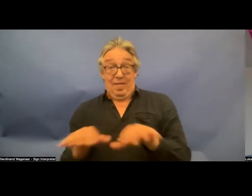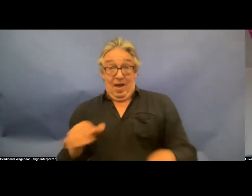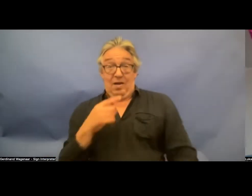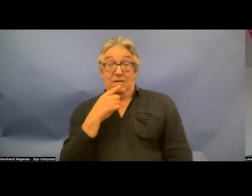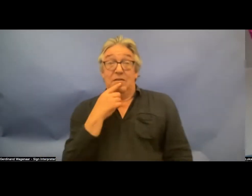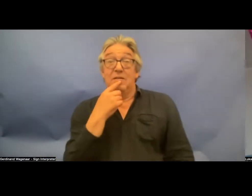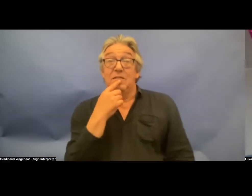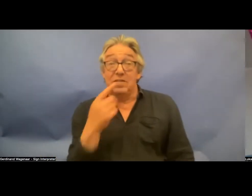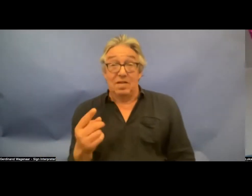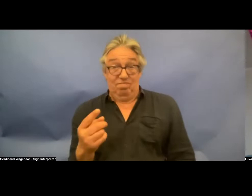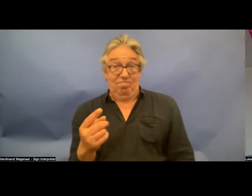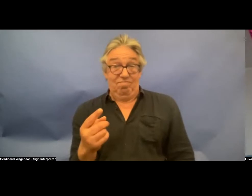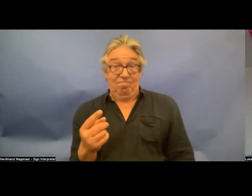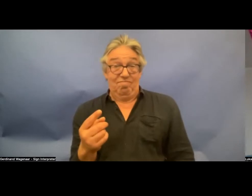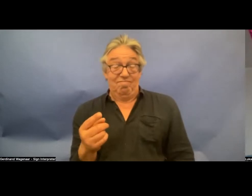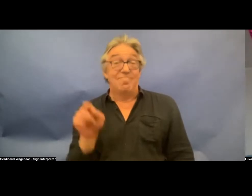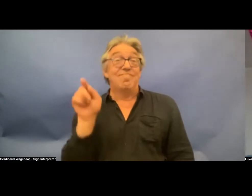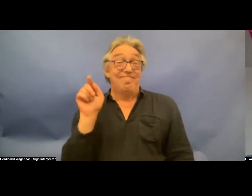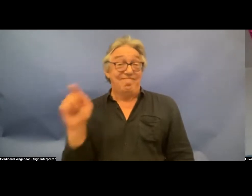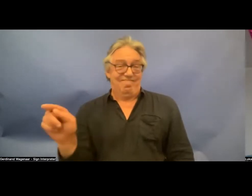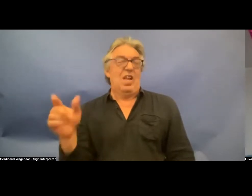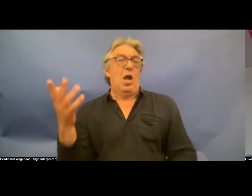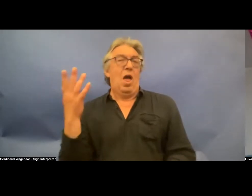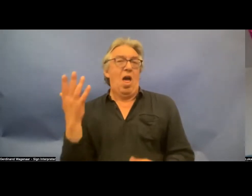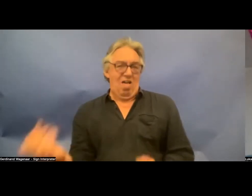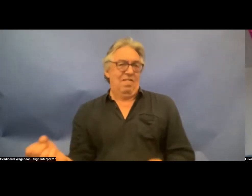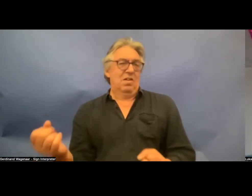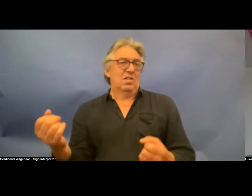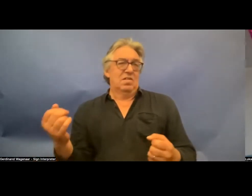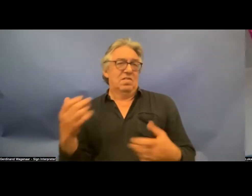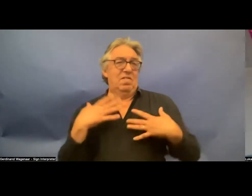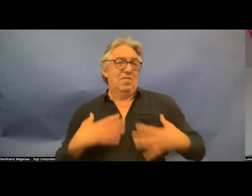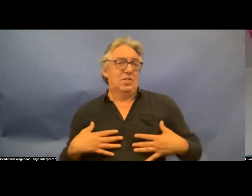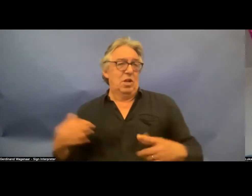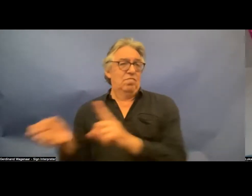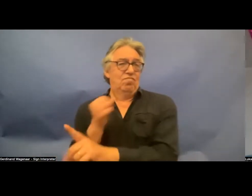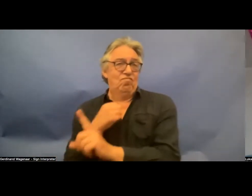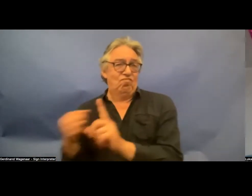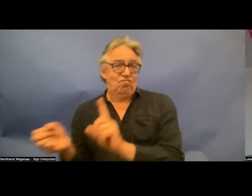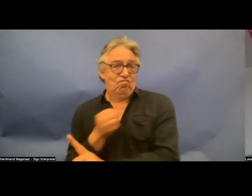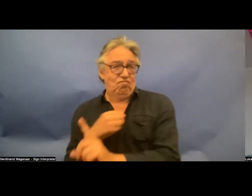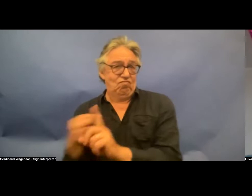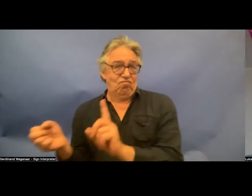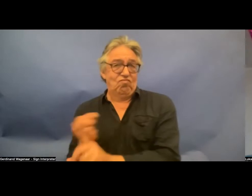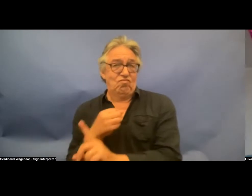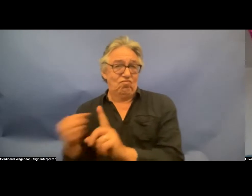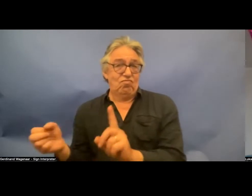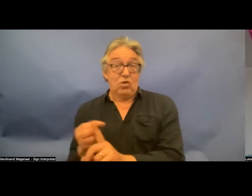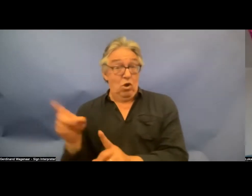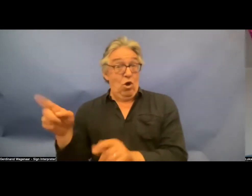the age of 25 with intellectual disabilities live there. An